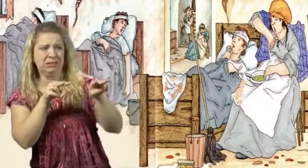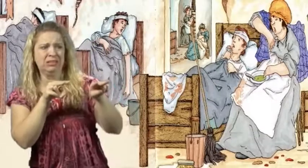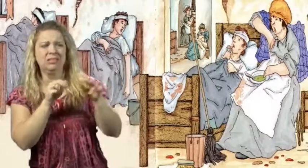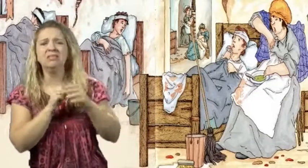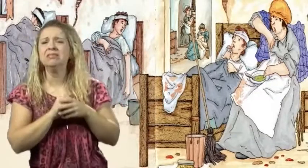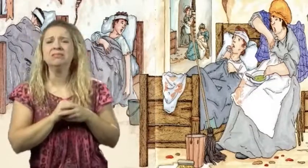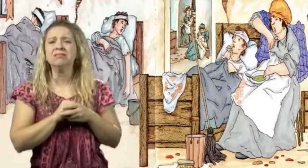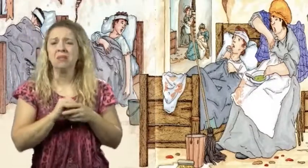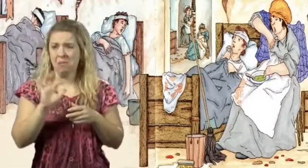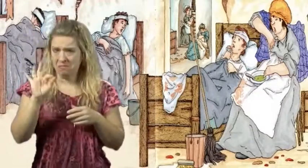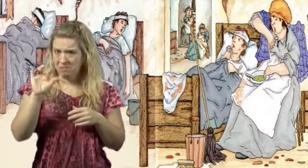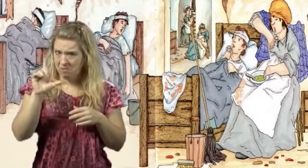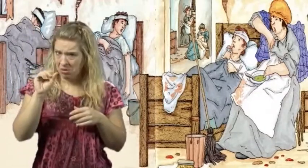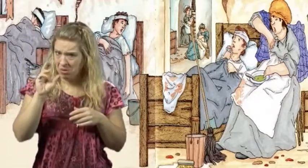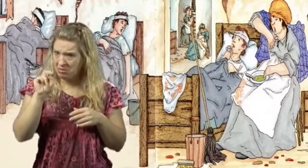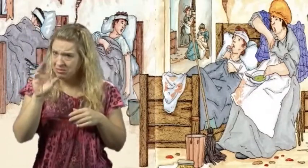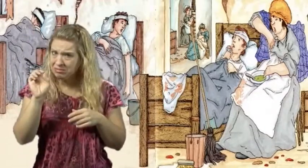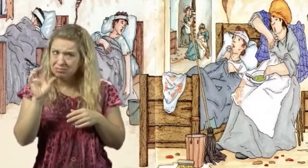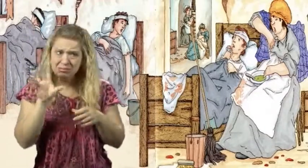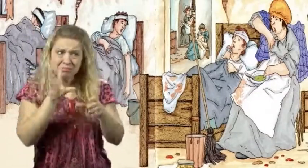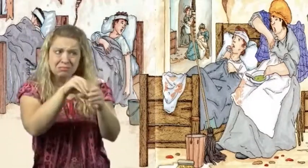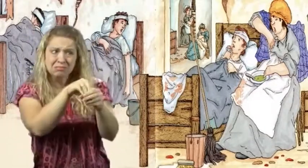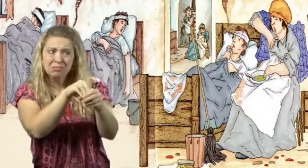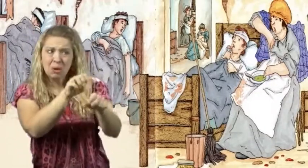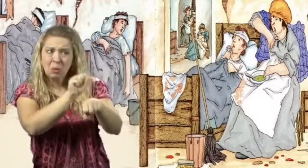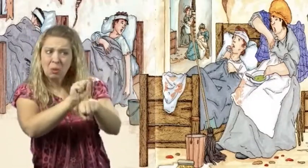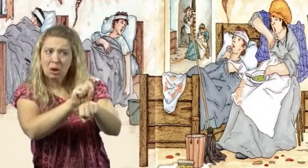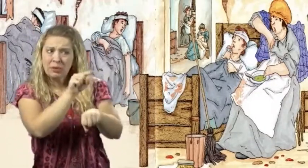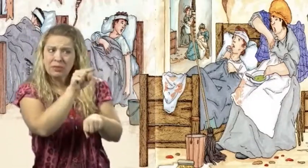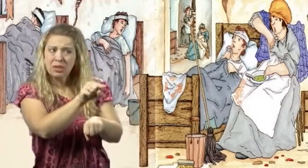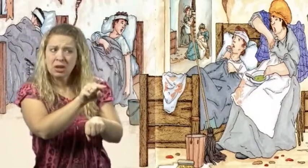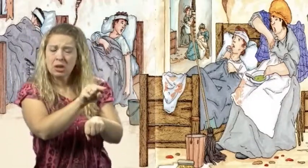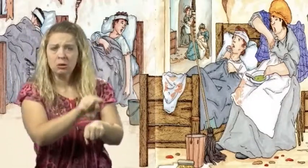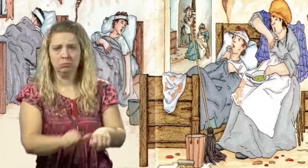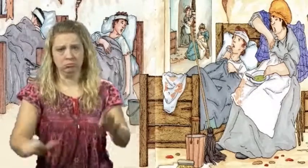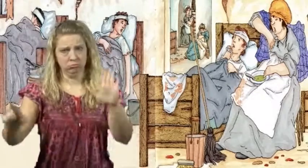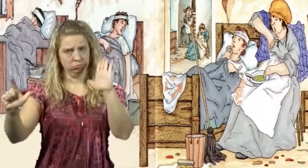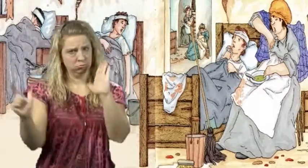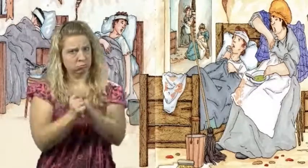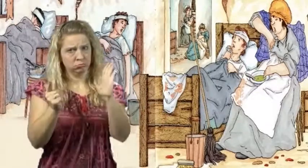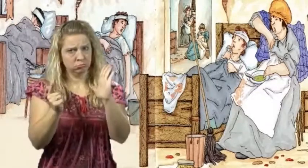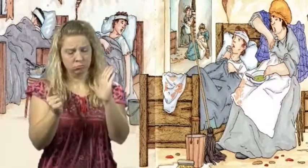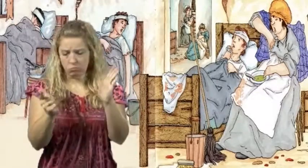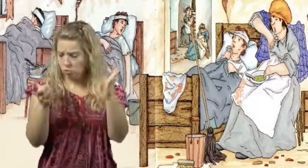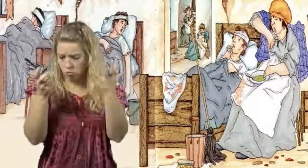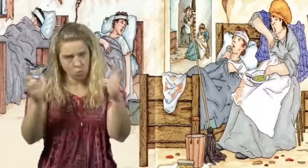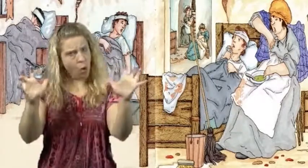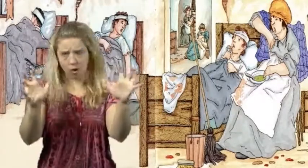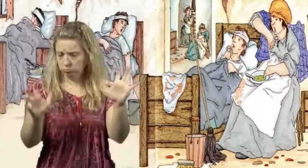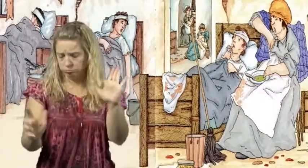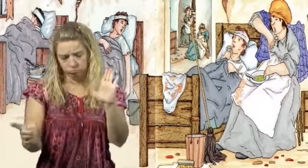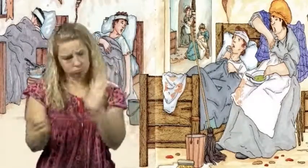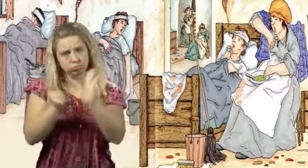The Nightingales were horrified at Florence's plans. They would not allow their daughter to become a